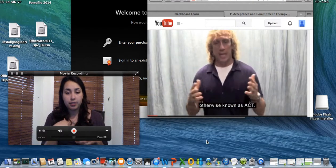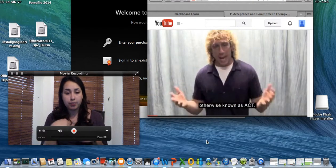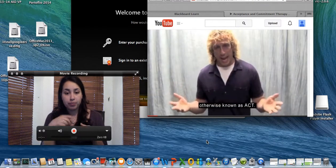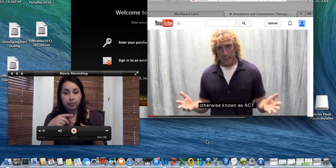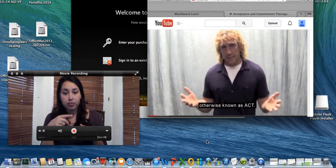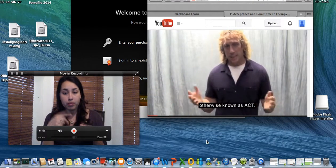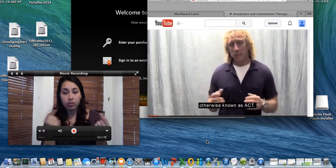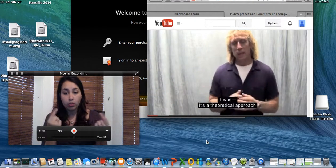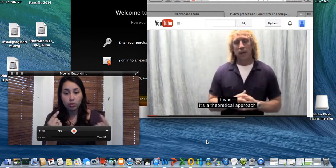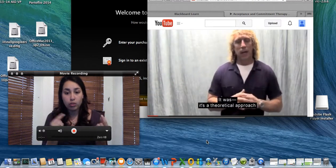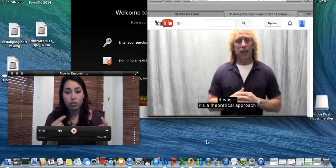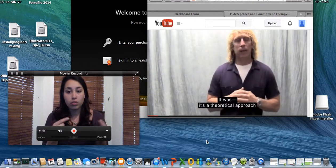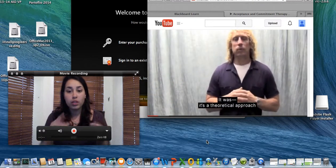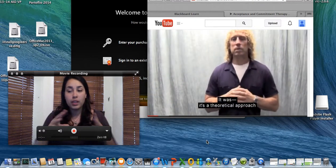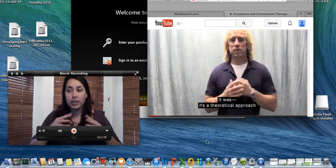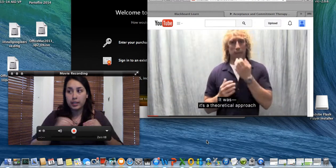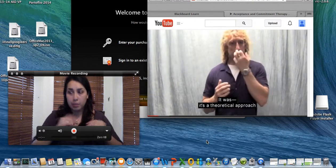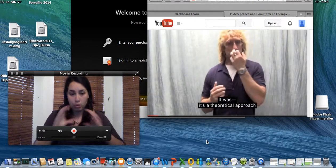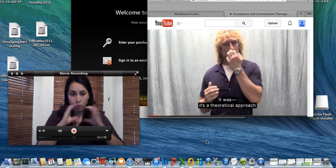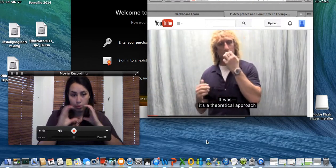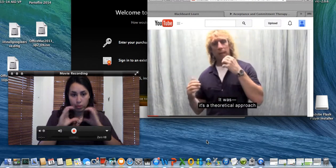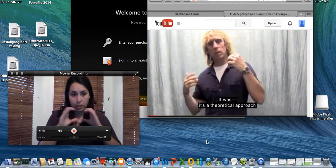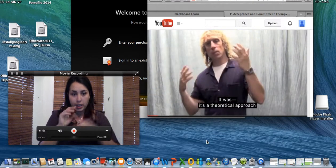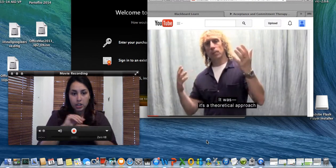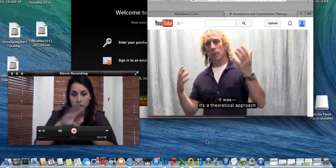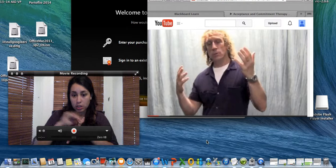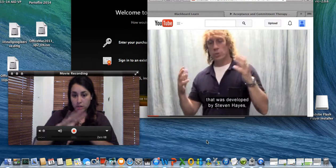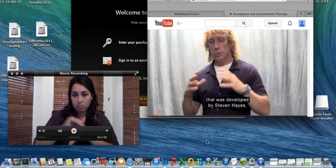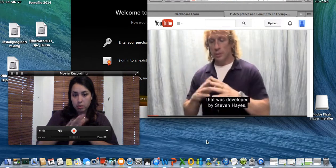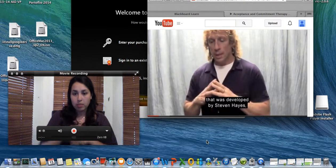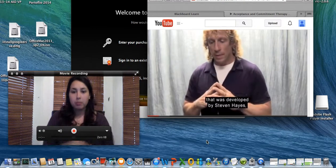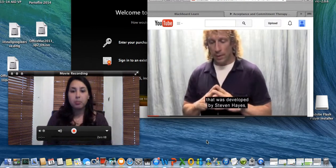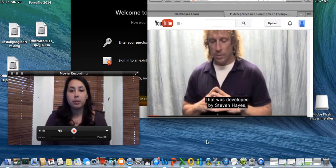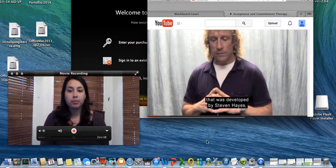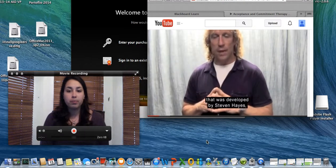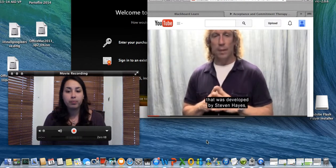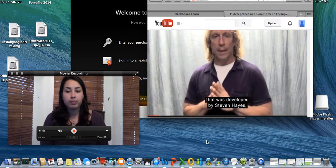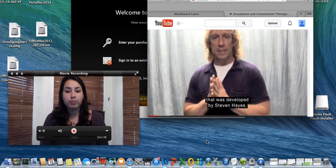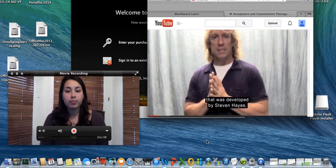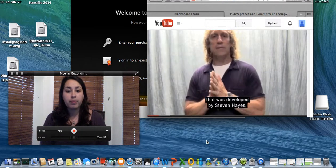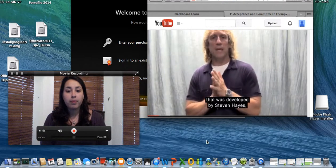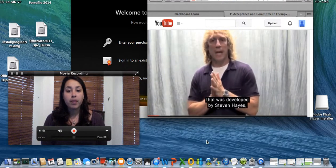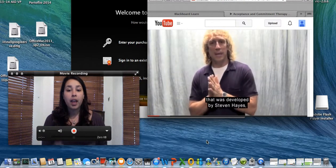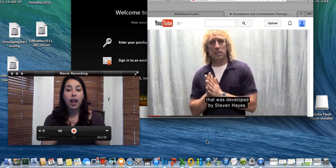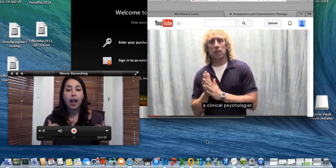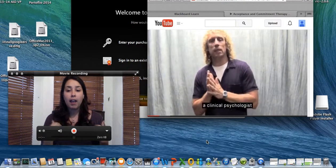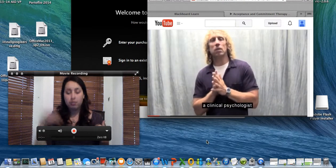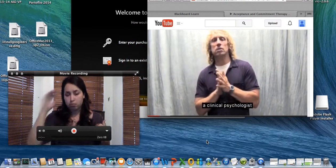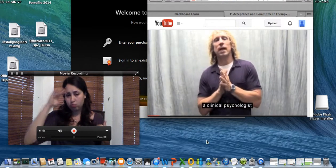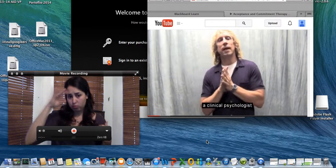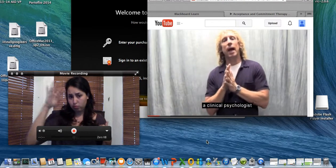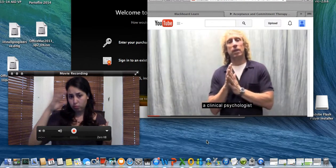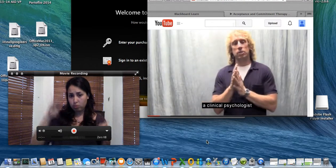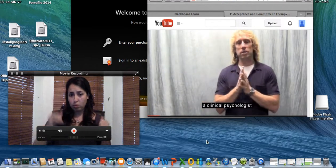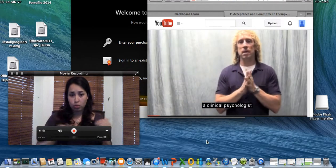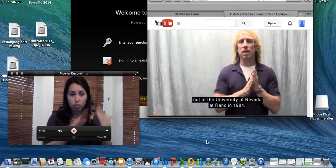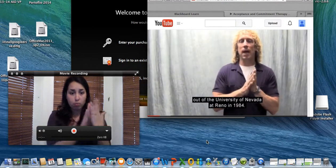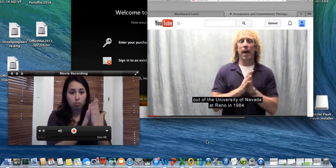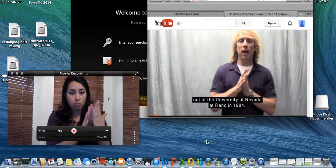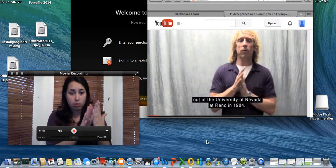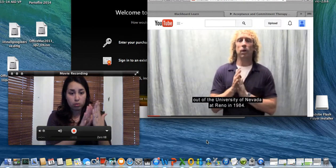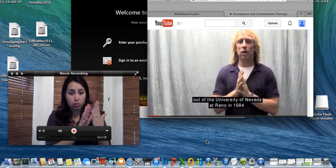known as ACT. It's a theoretical approach that was developed by Stephen Hayes, a clinical